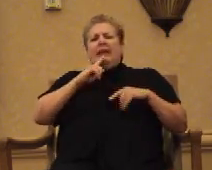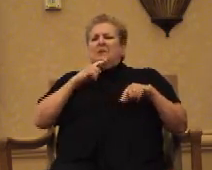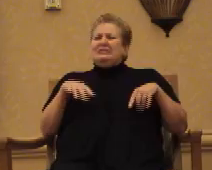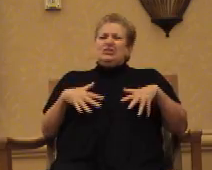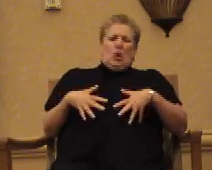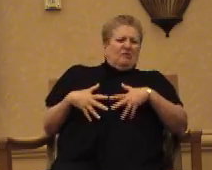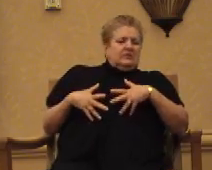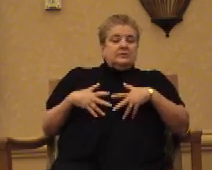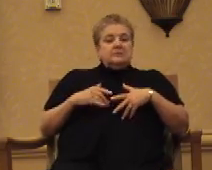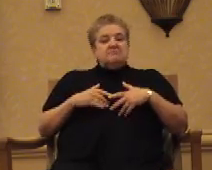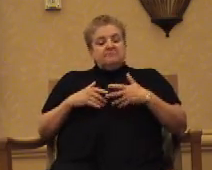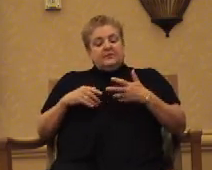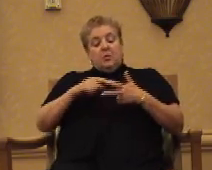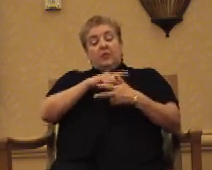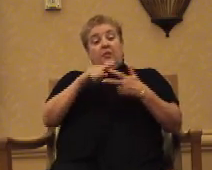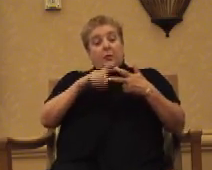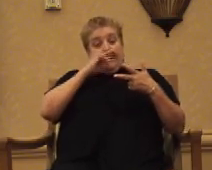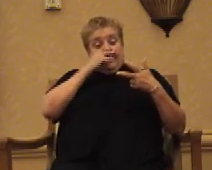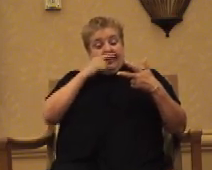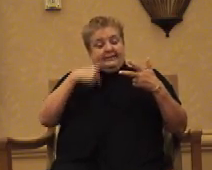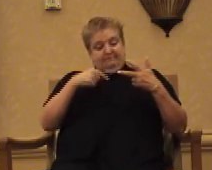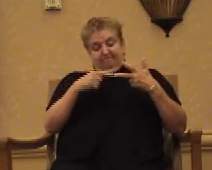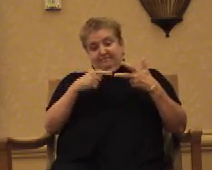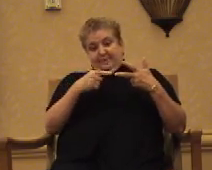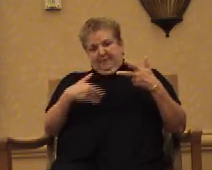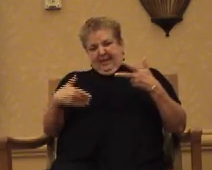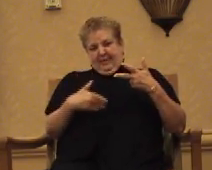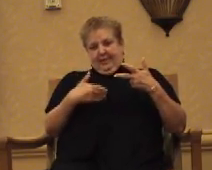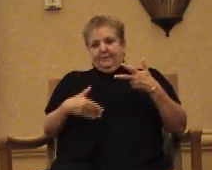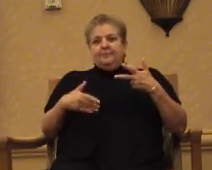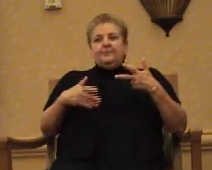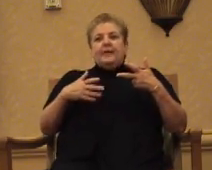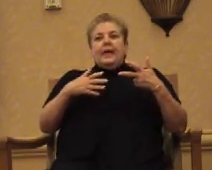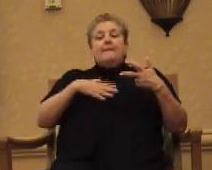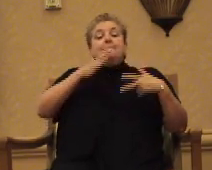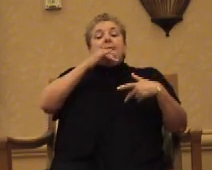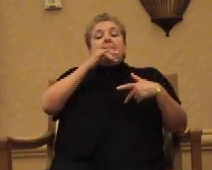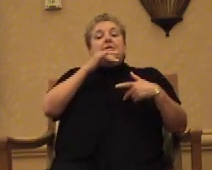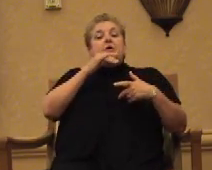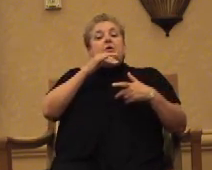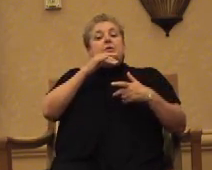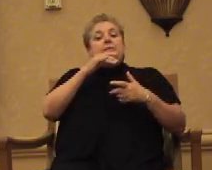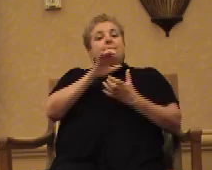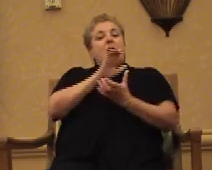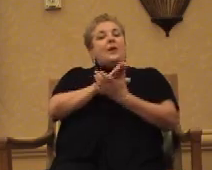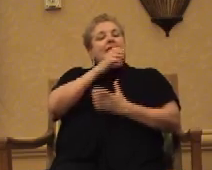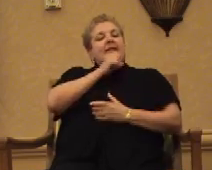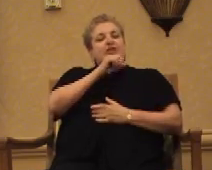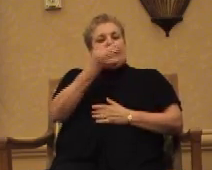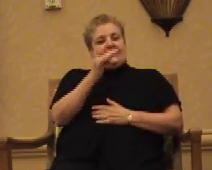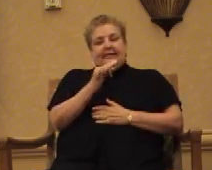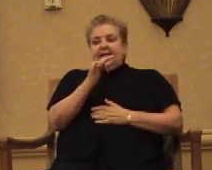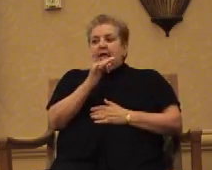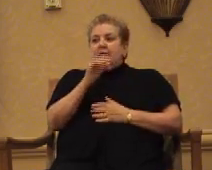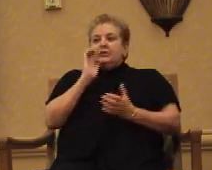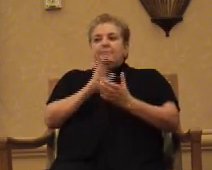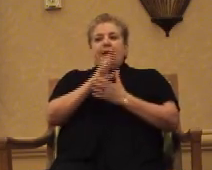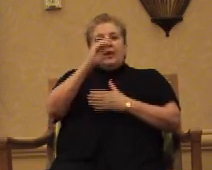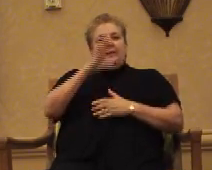the youngest of 3 kids in Southern California. My mom got married at 19. She married a World War II vet.